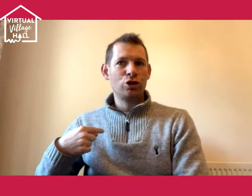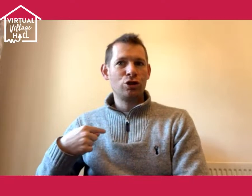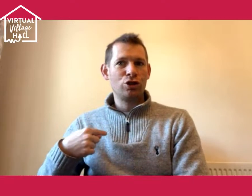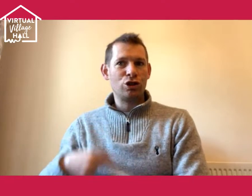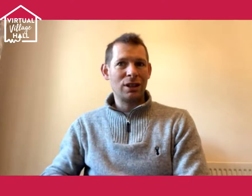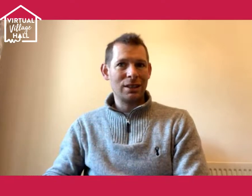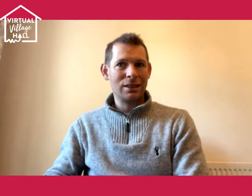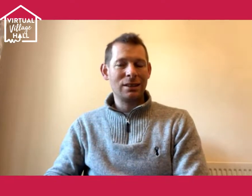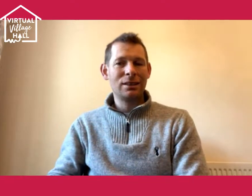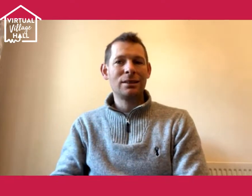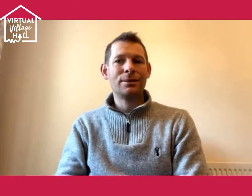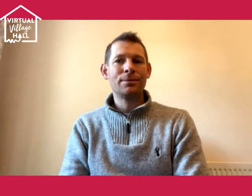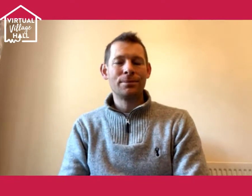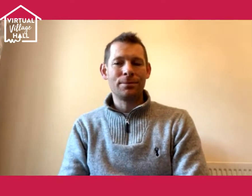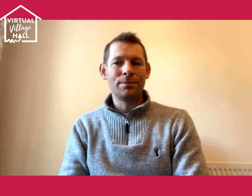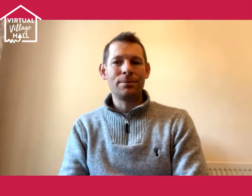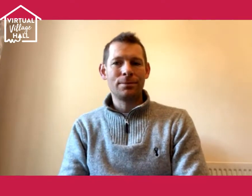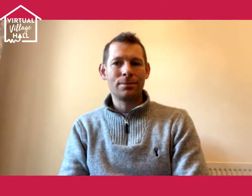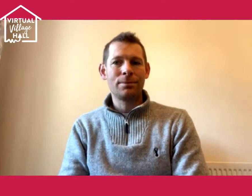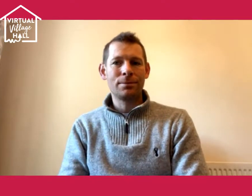and Chinese.